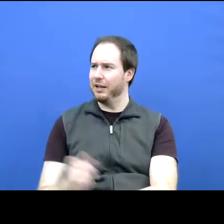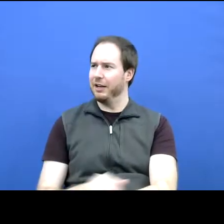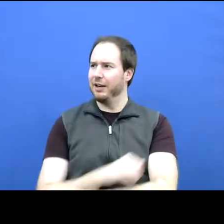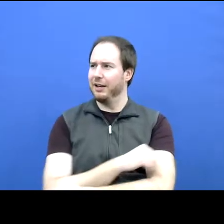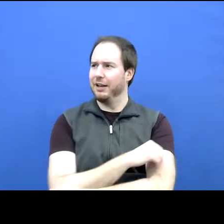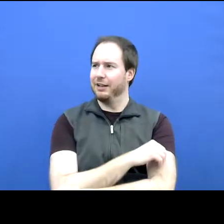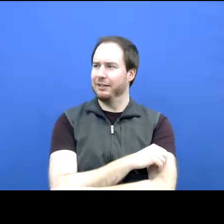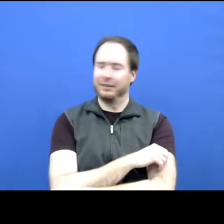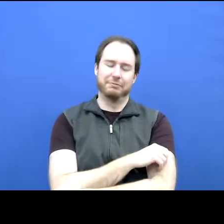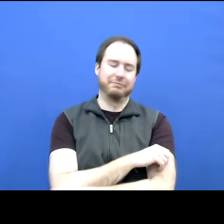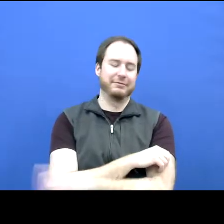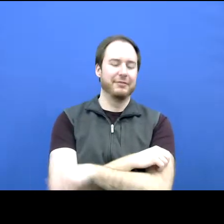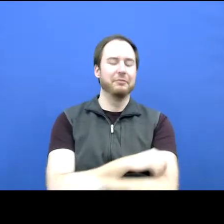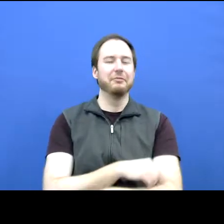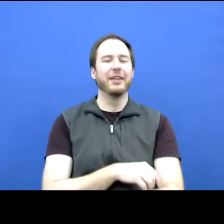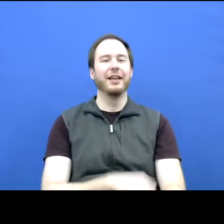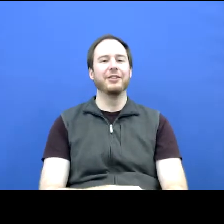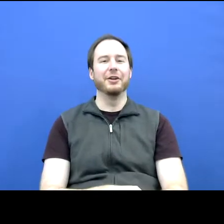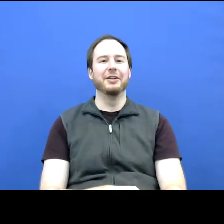With that,